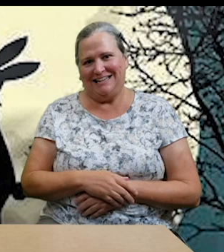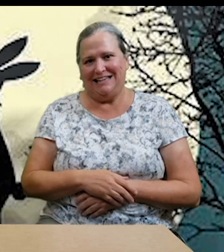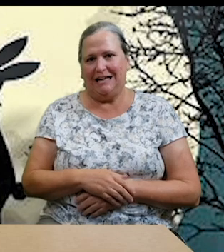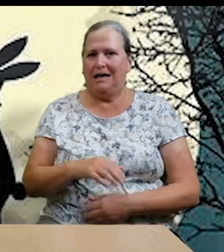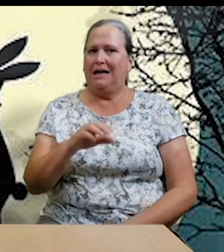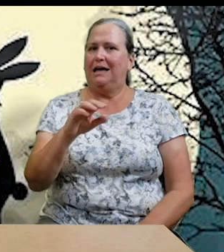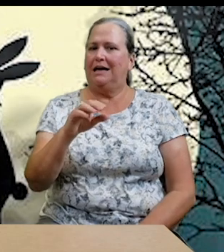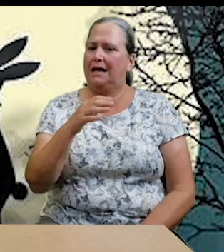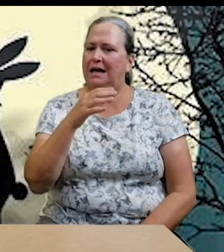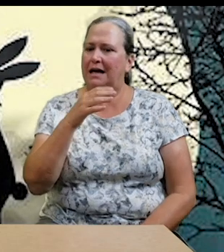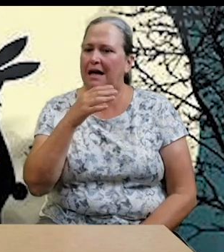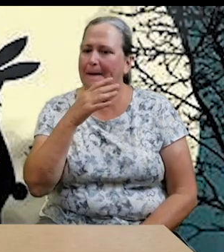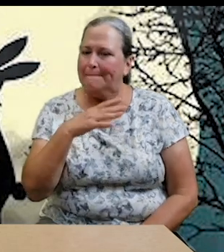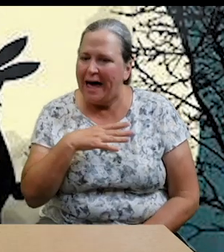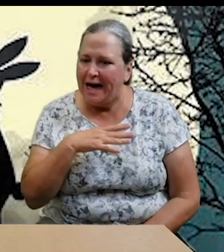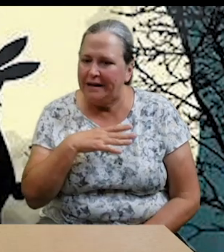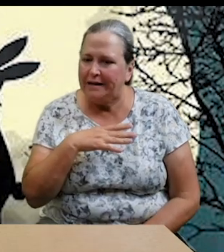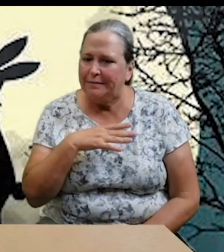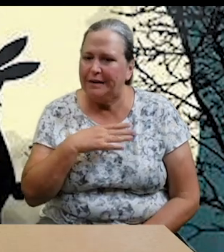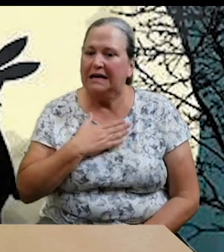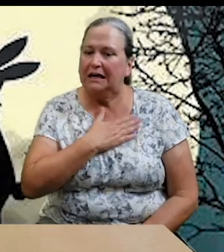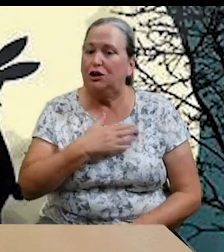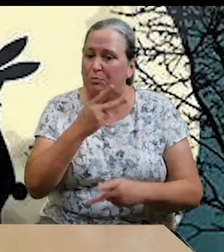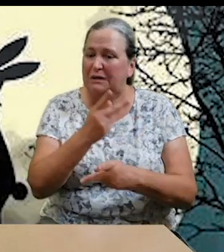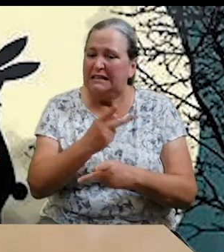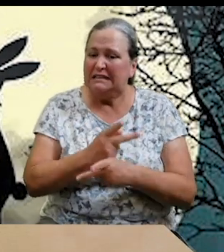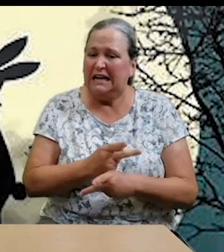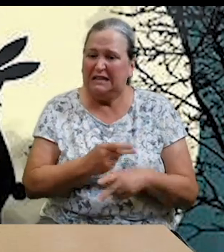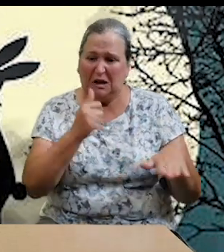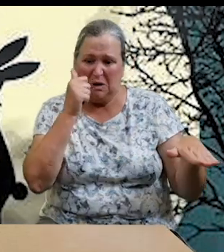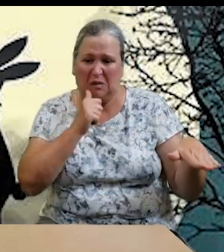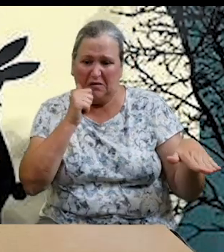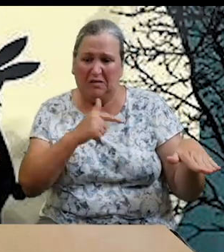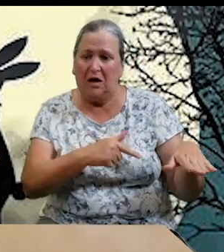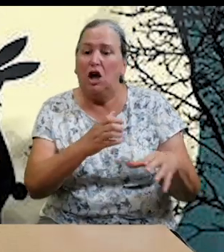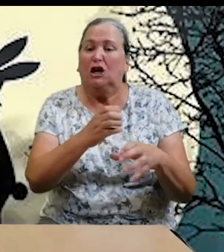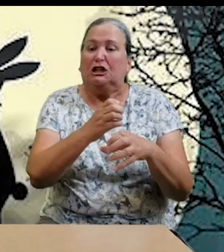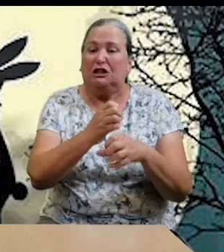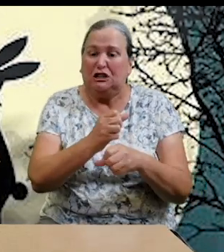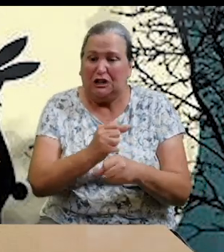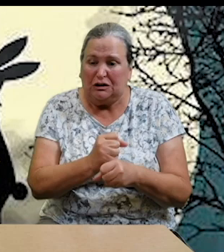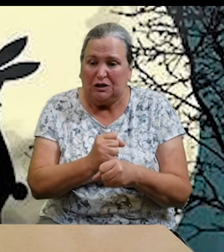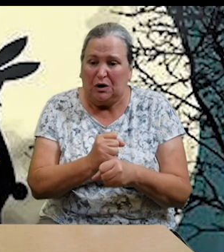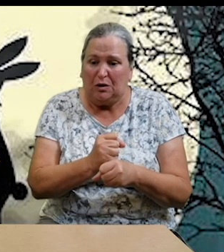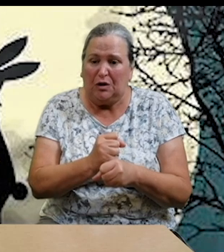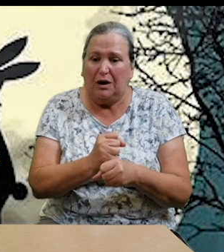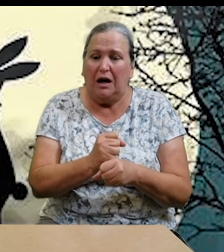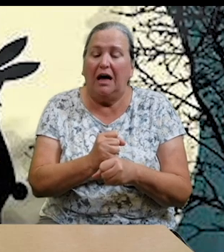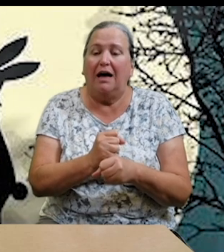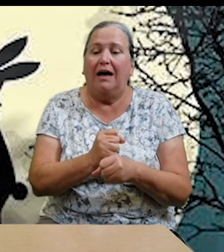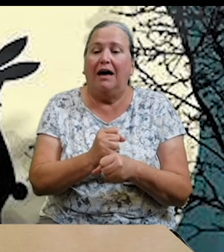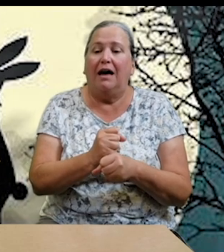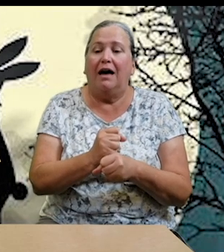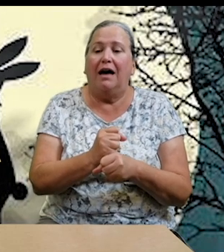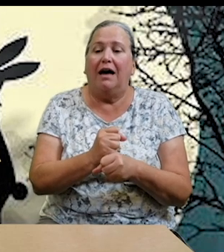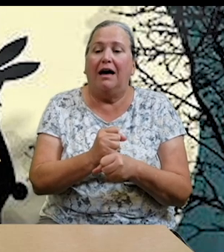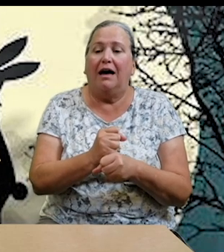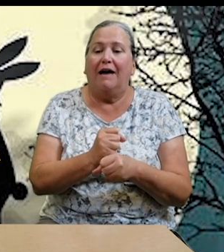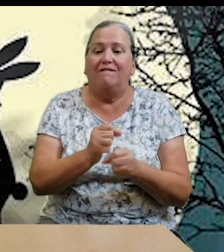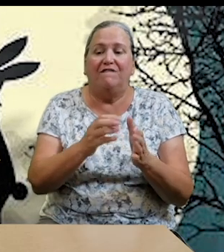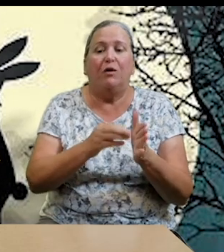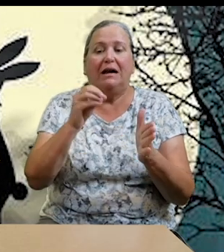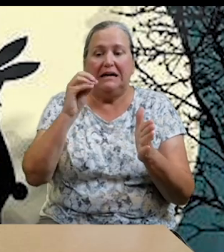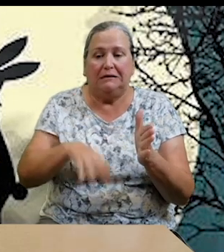Lucius Clark, "could you please attend to your daughter? She is holding a very fragile, very precious, quite